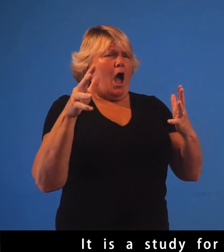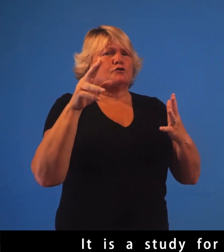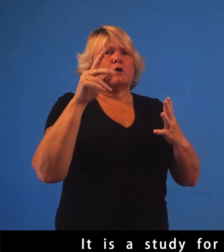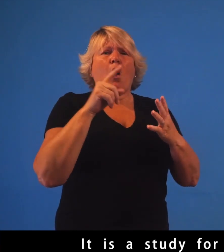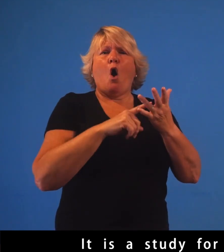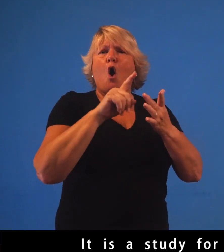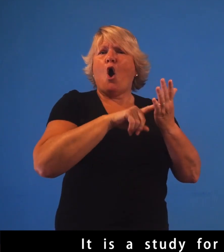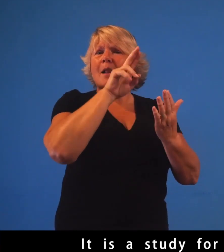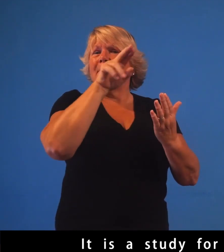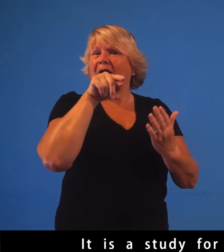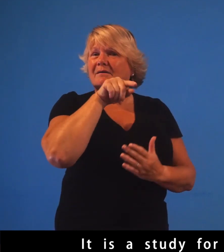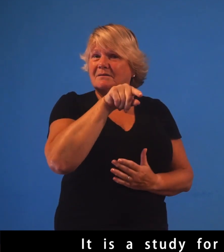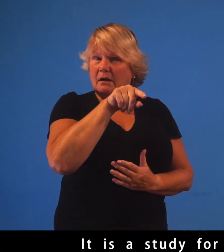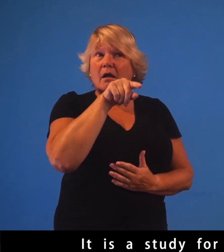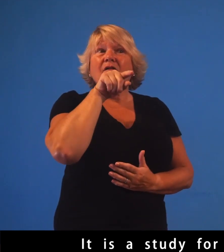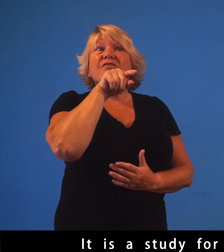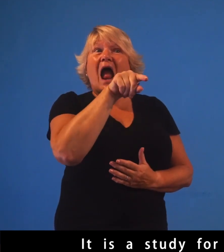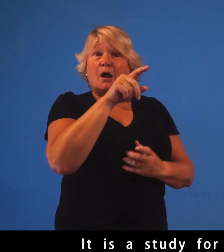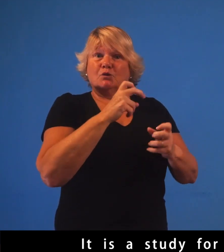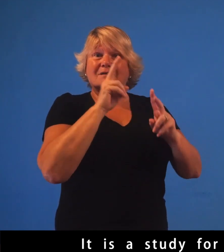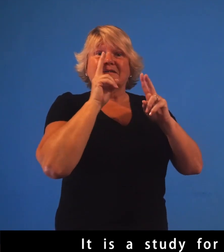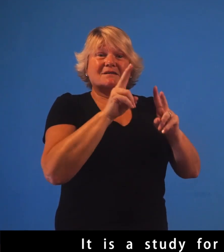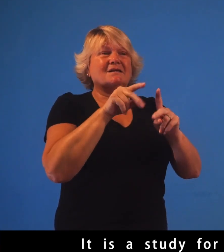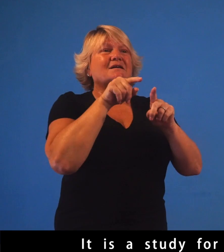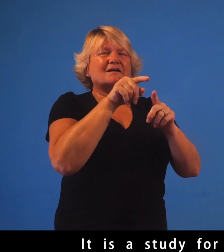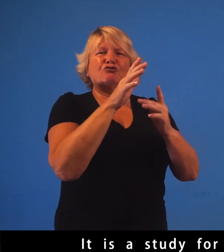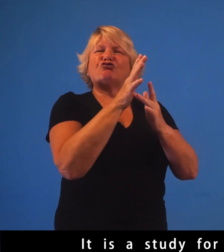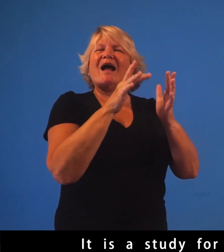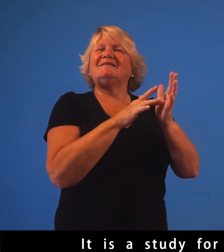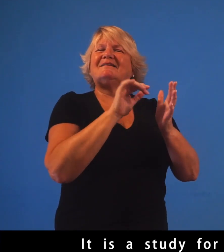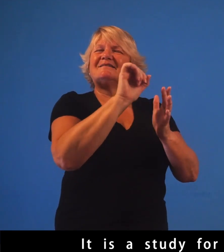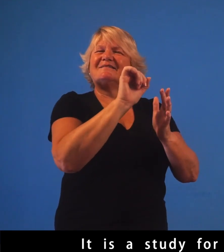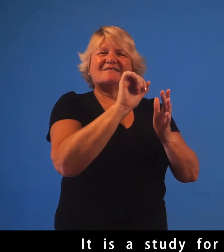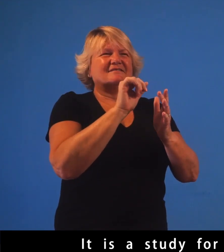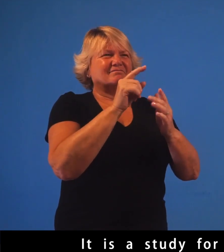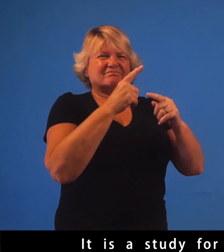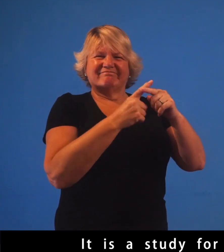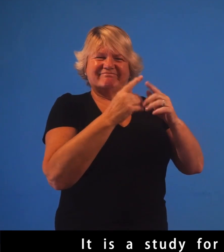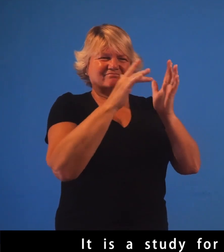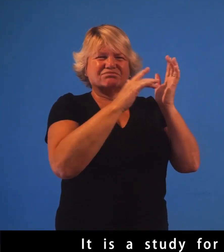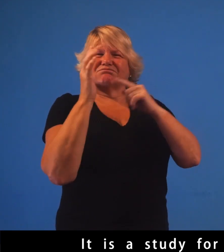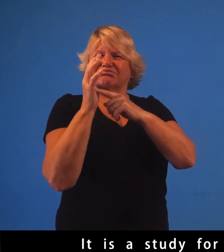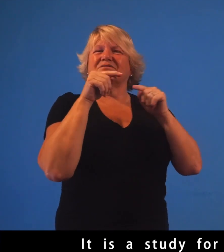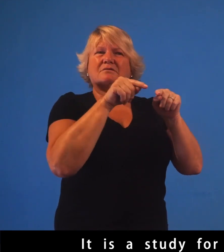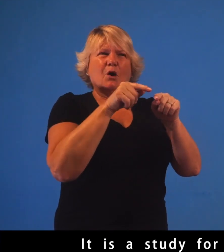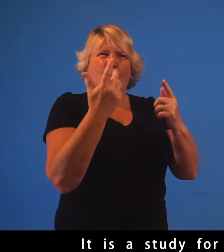It's a study for a larger oil painting, and it transports Christ's